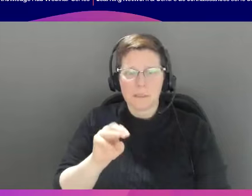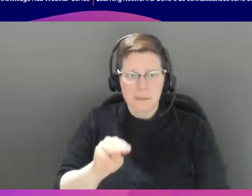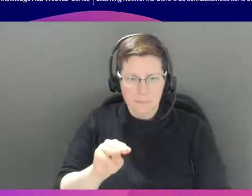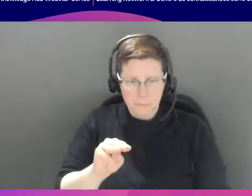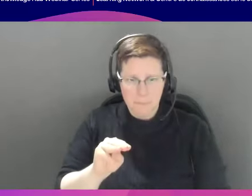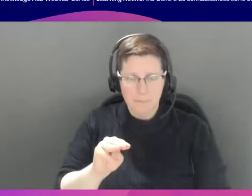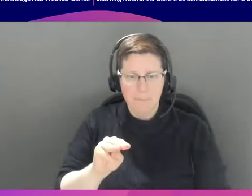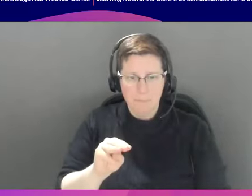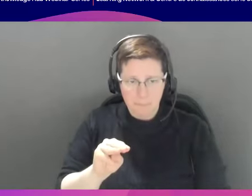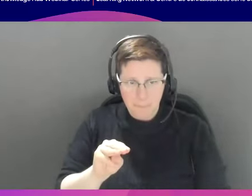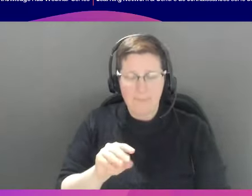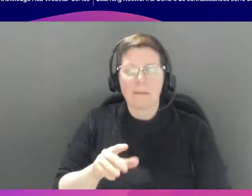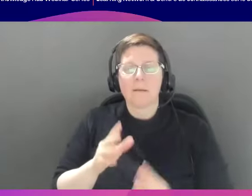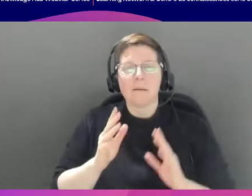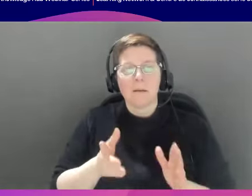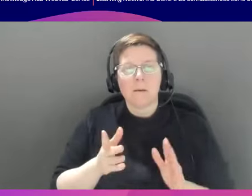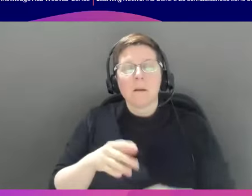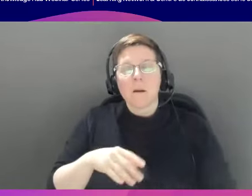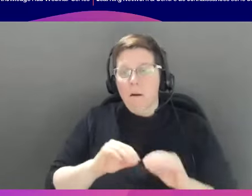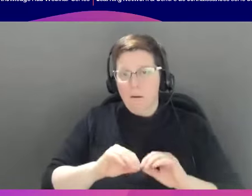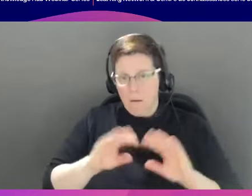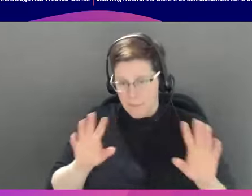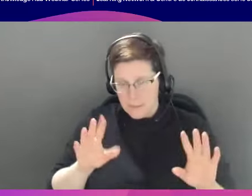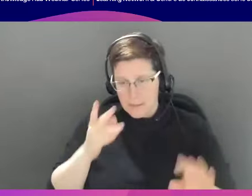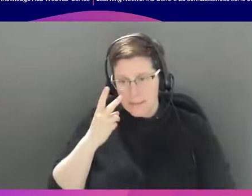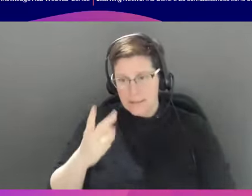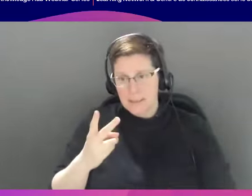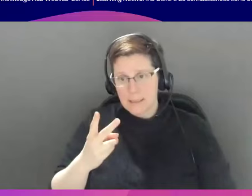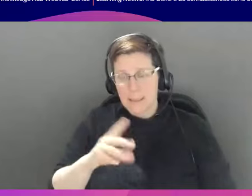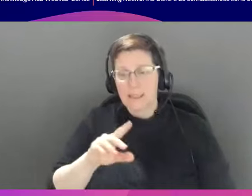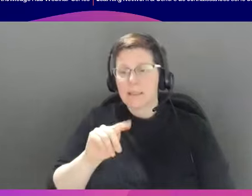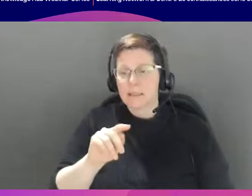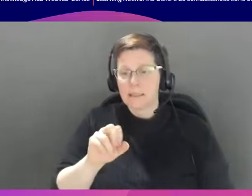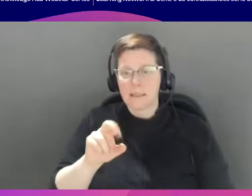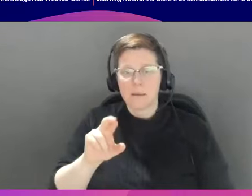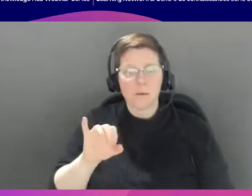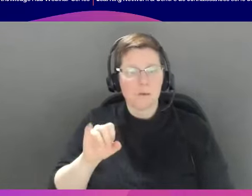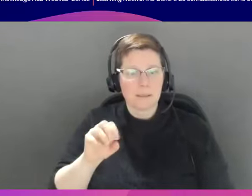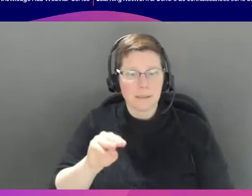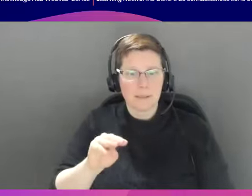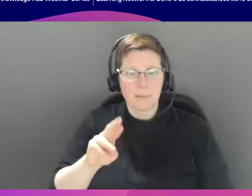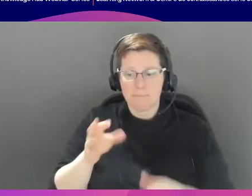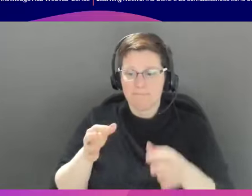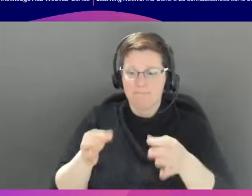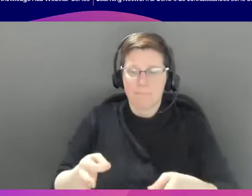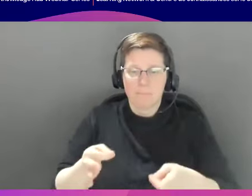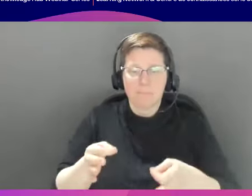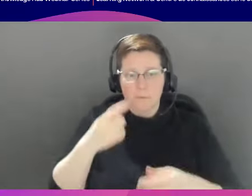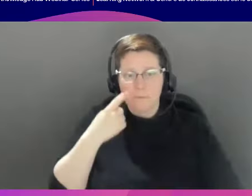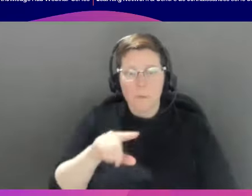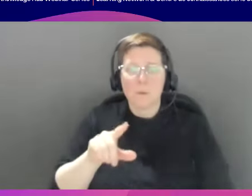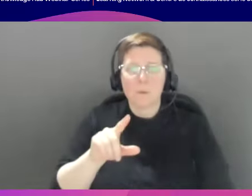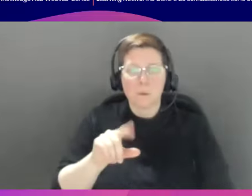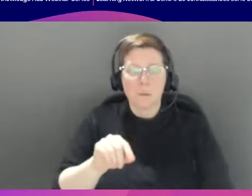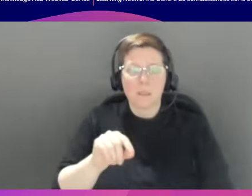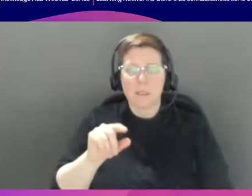in extremist frameworks. Firstly, we obviously see this in the terrorism ruling for the 2020 massage parlor case that occurred in